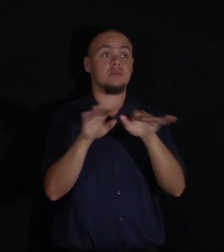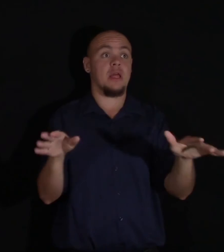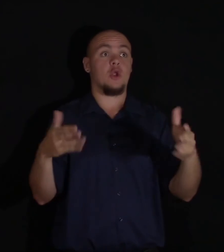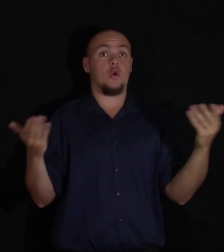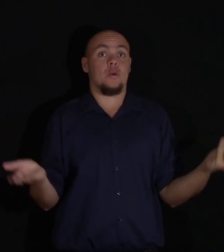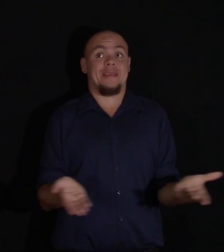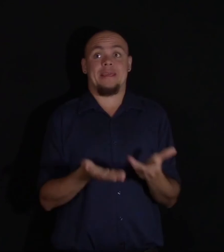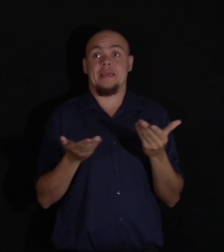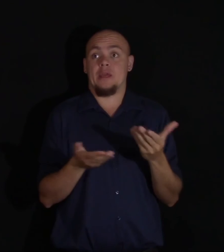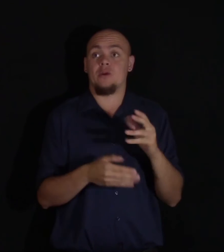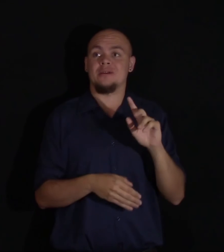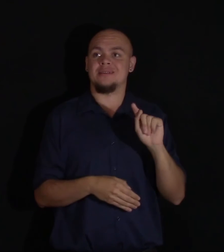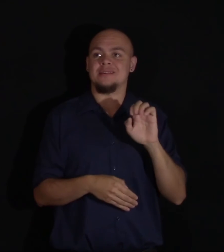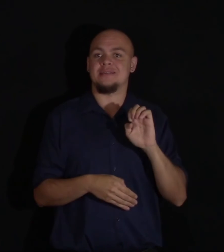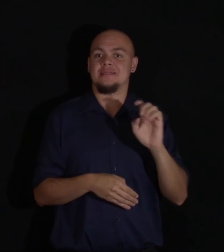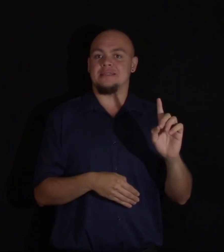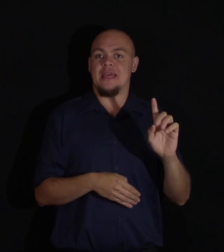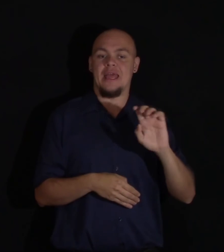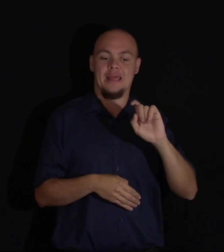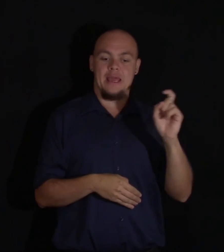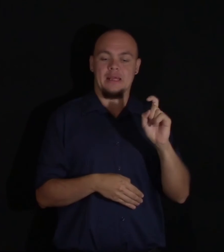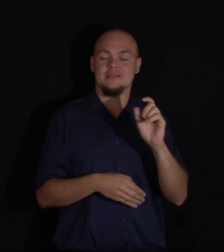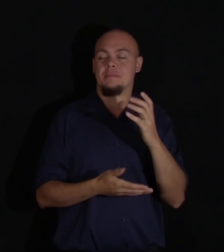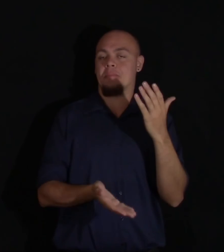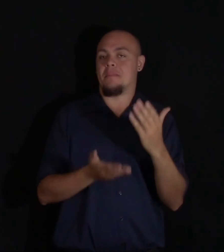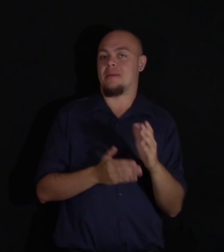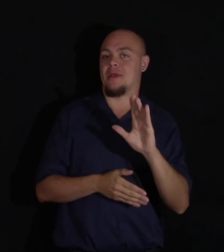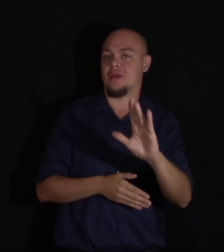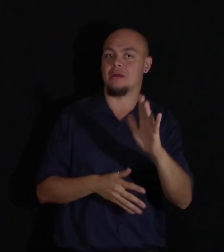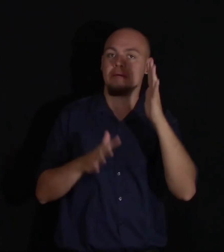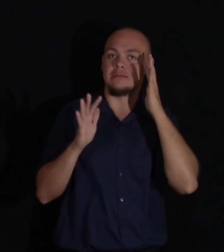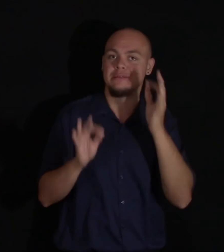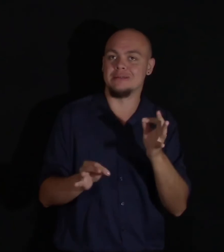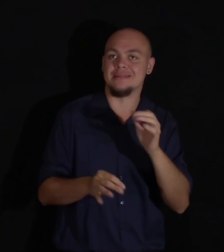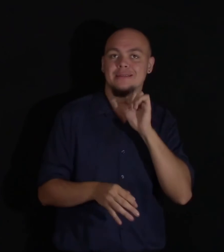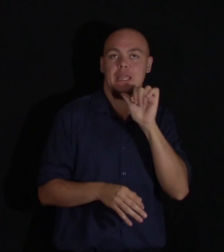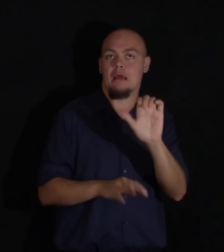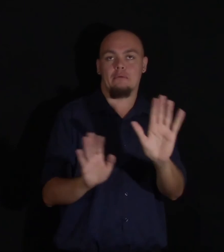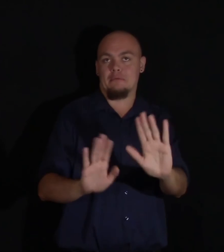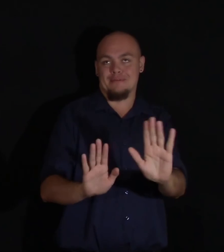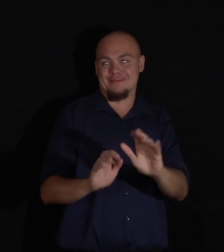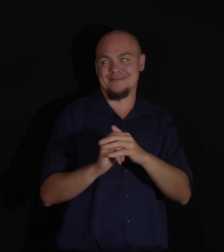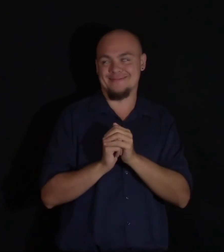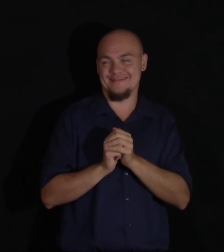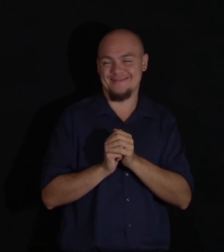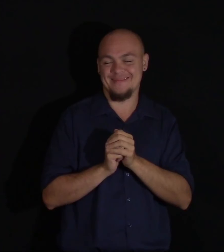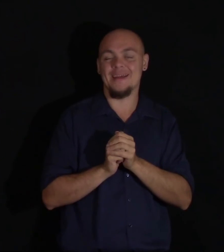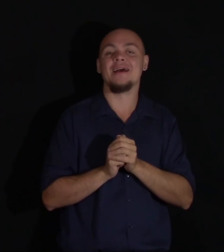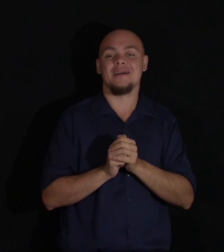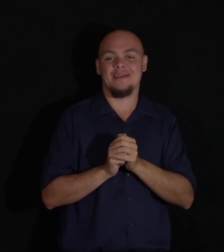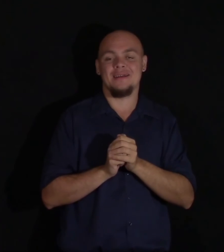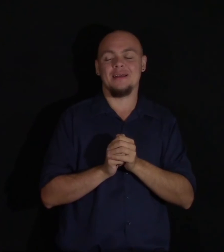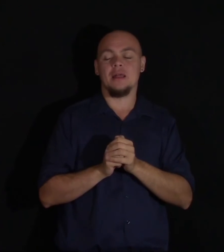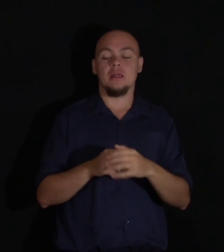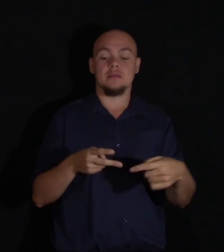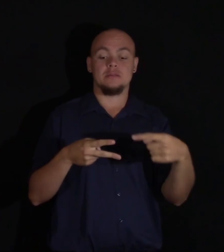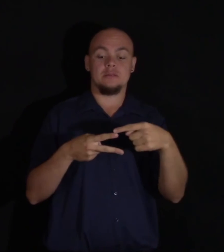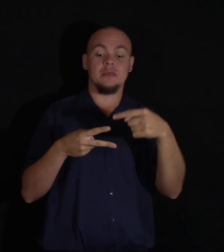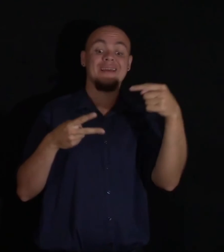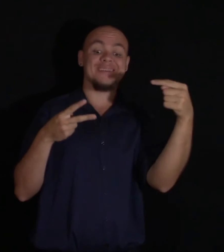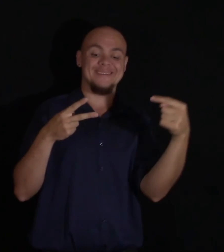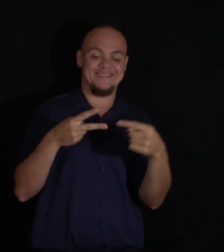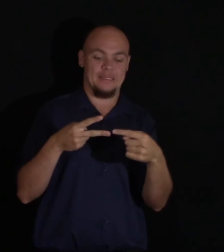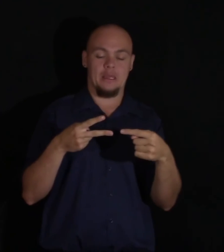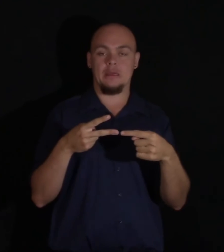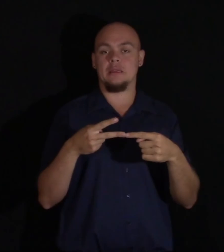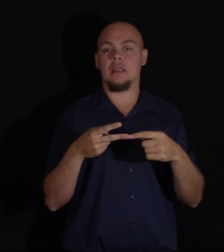stage may not be your choice for sharing your secret. The second, and probably the most important way that you can push back